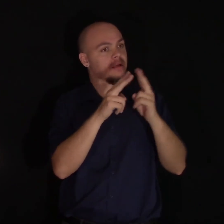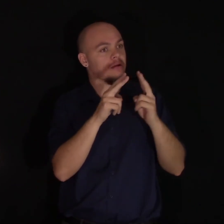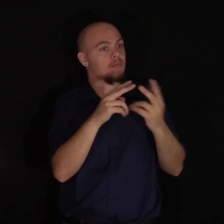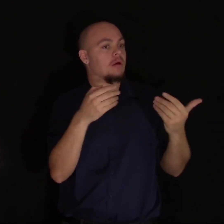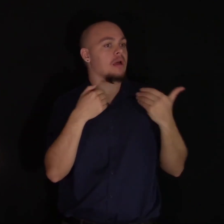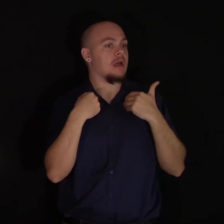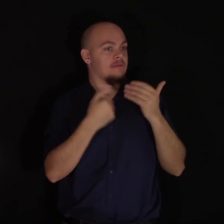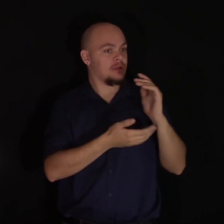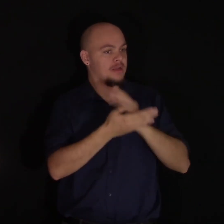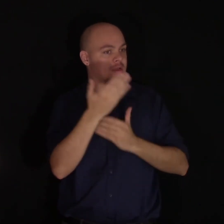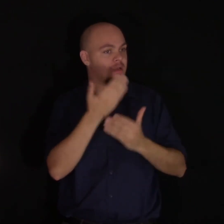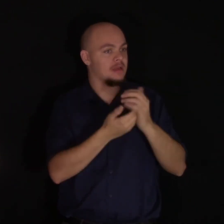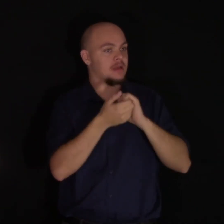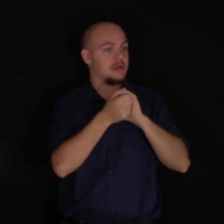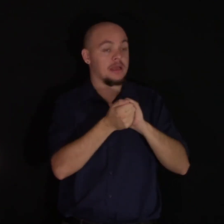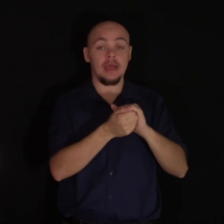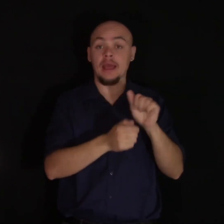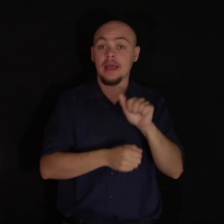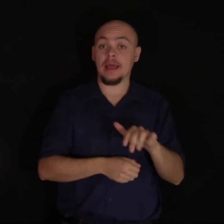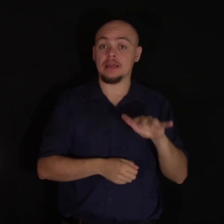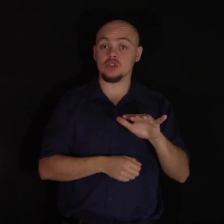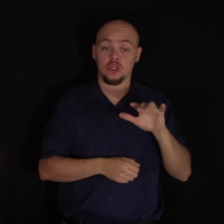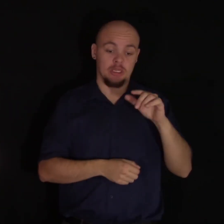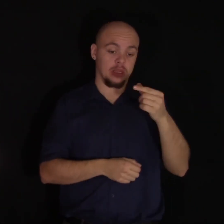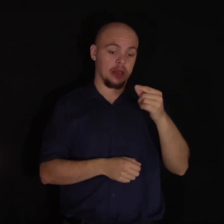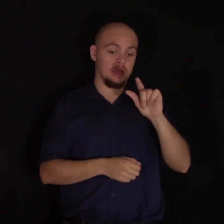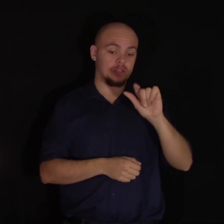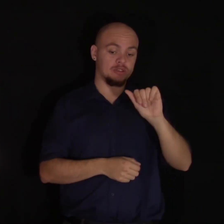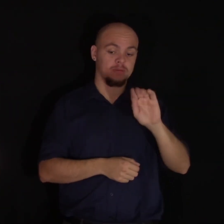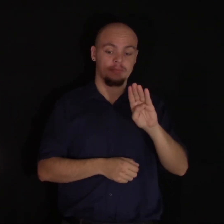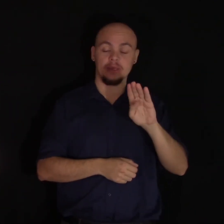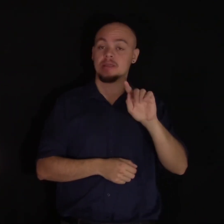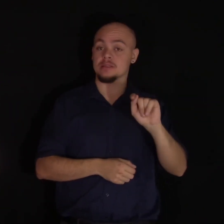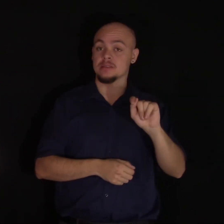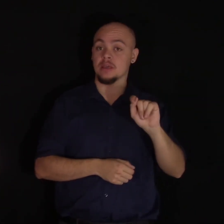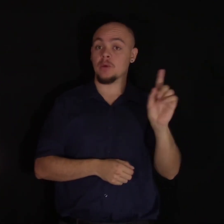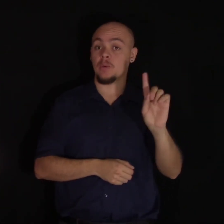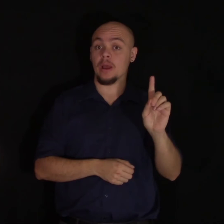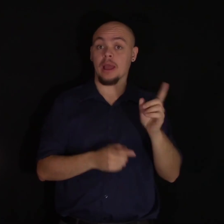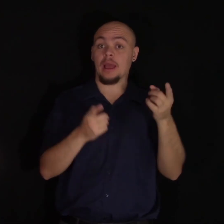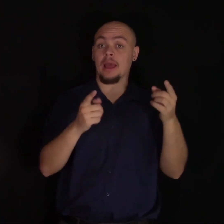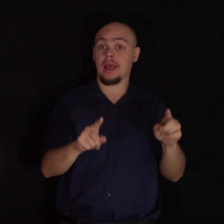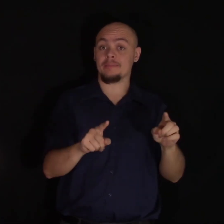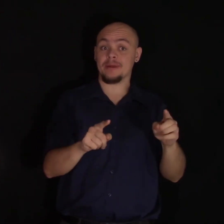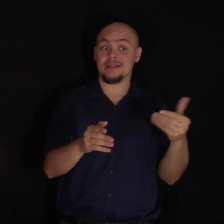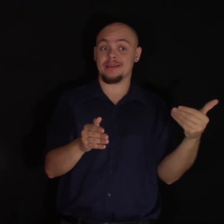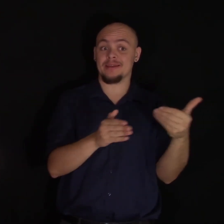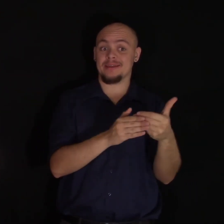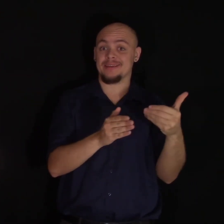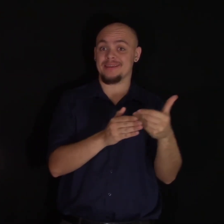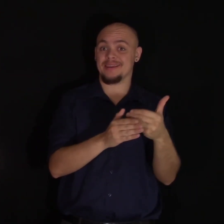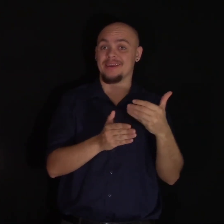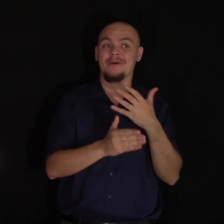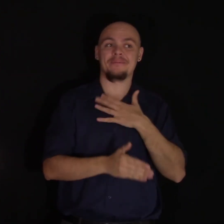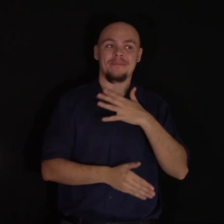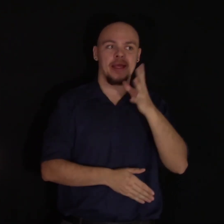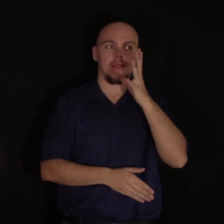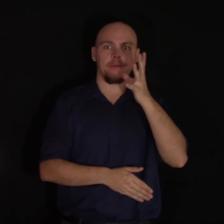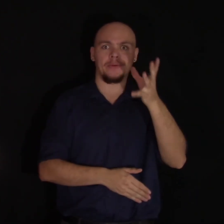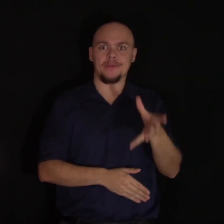we learned that Asia's largest LGBT pride event happens just blocks away from where my grandparents